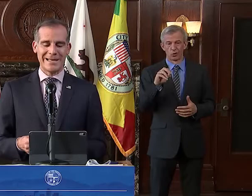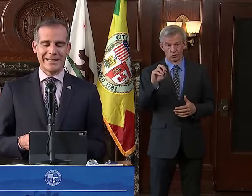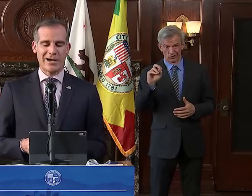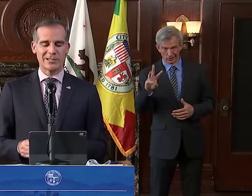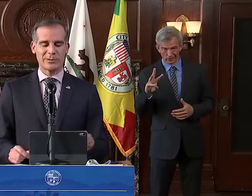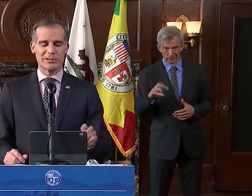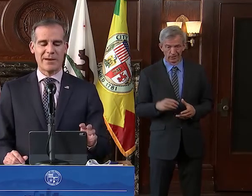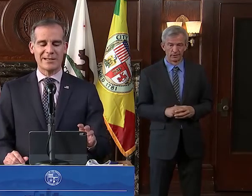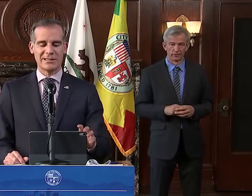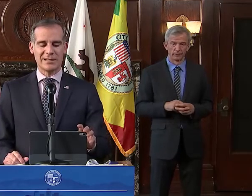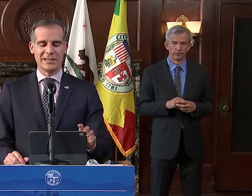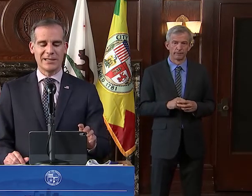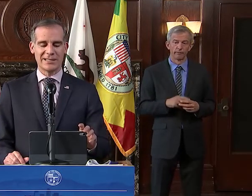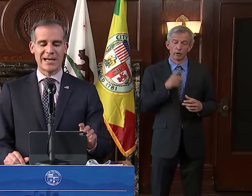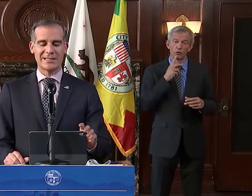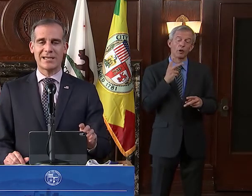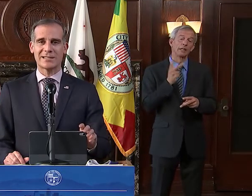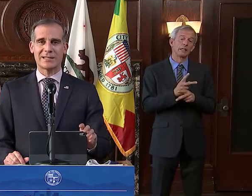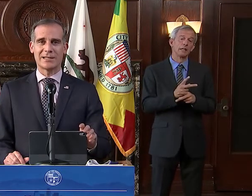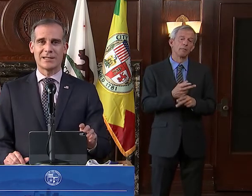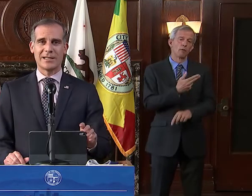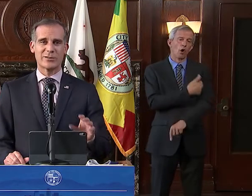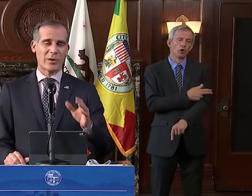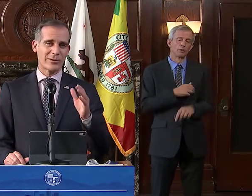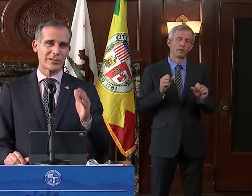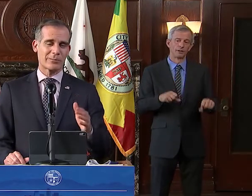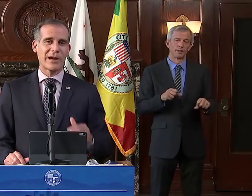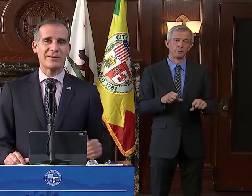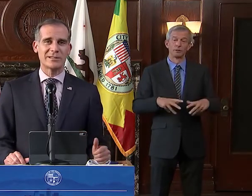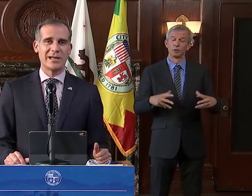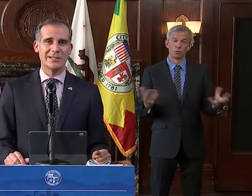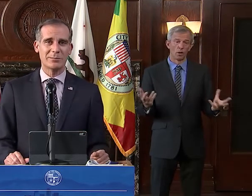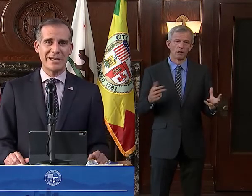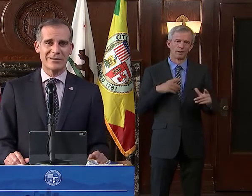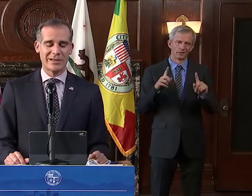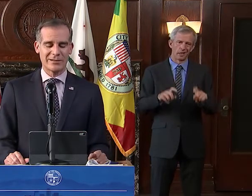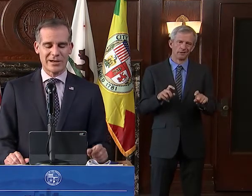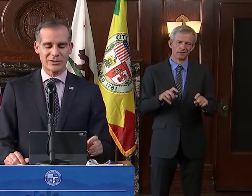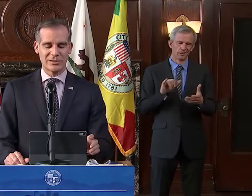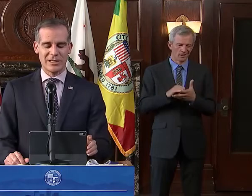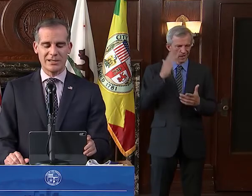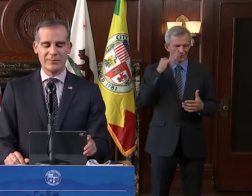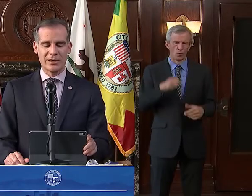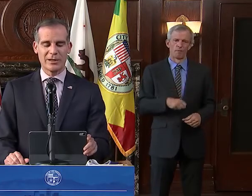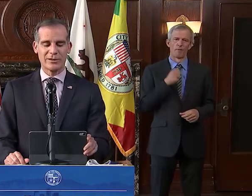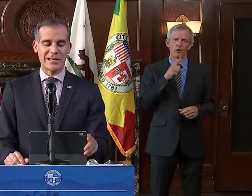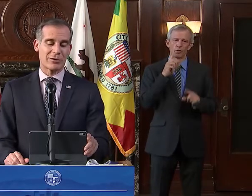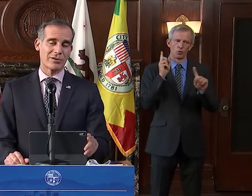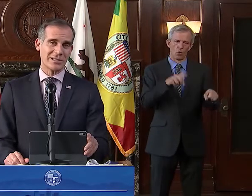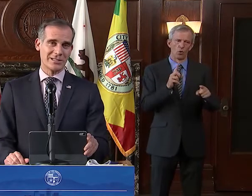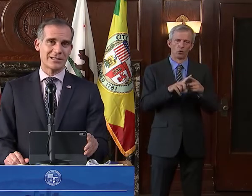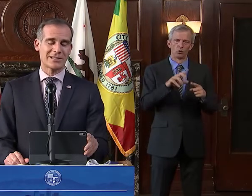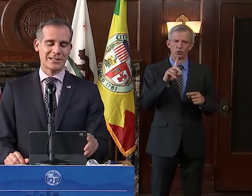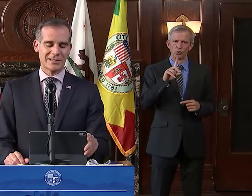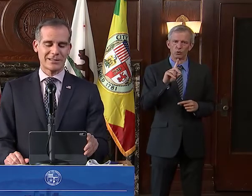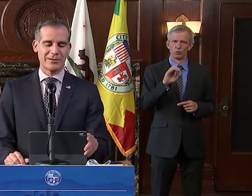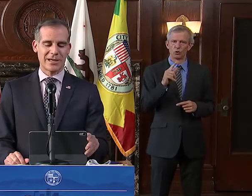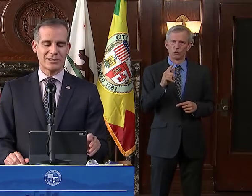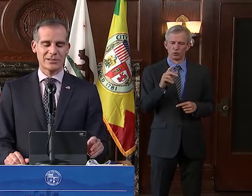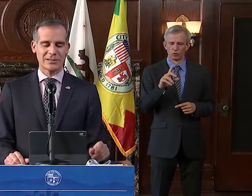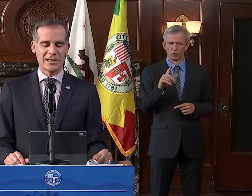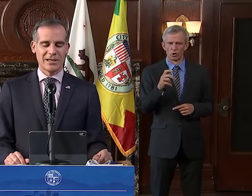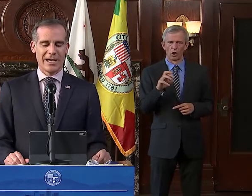in maintaining hospital capacity is that testing. And that's why I was so proud today to be out there at Dodger Stadium. There's now 36